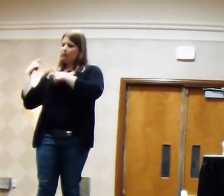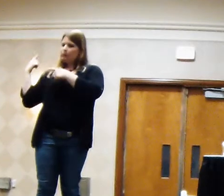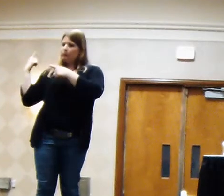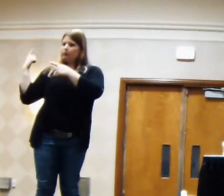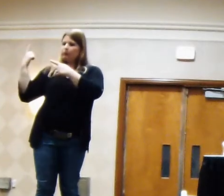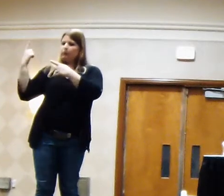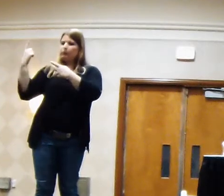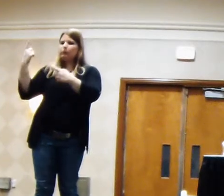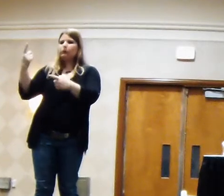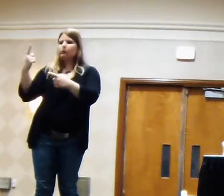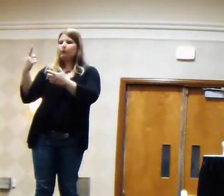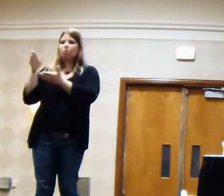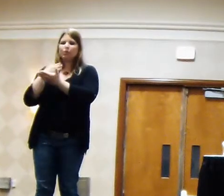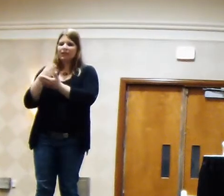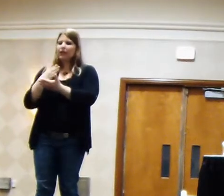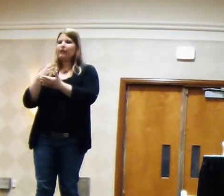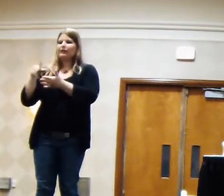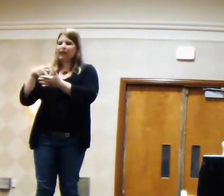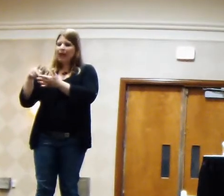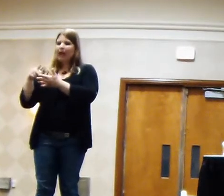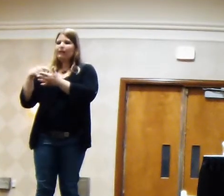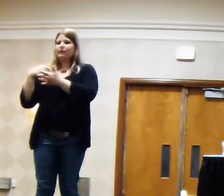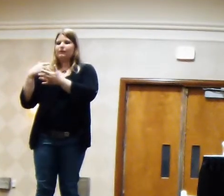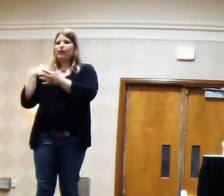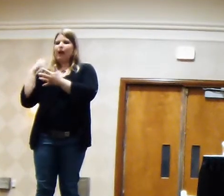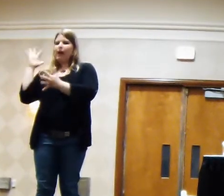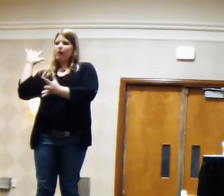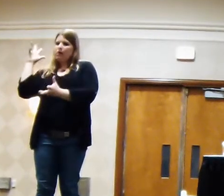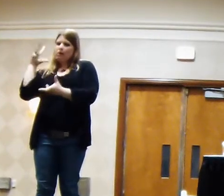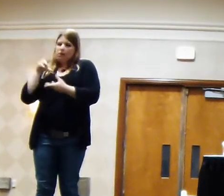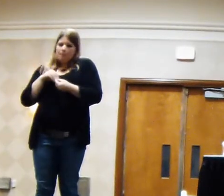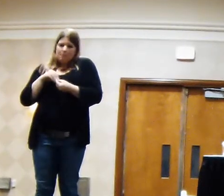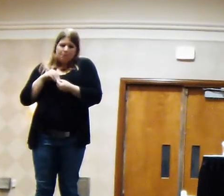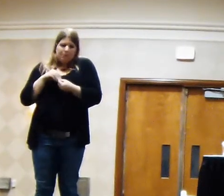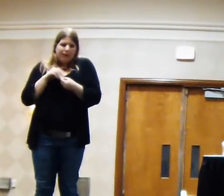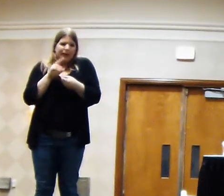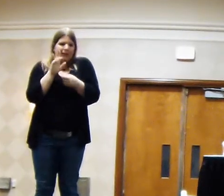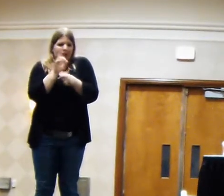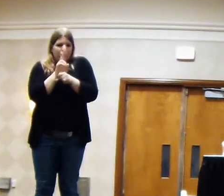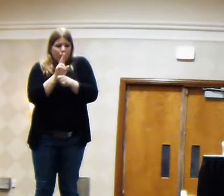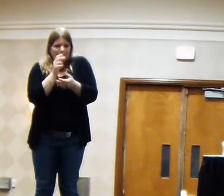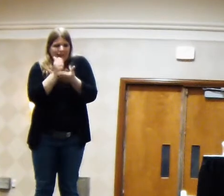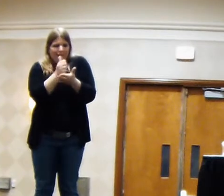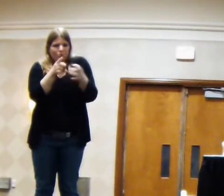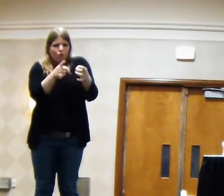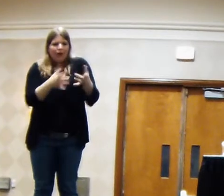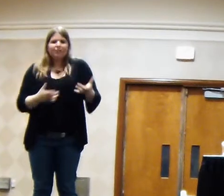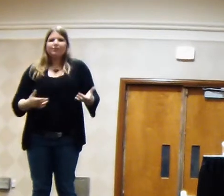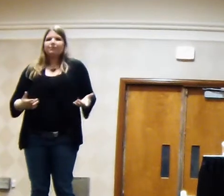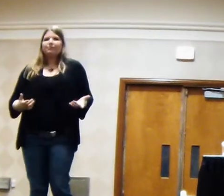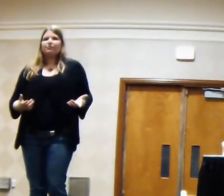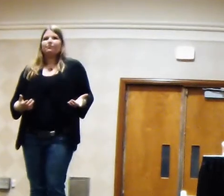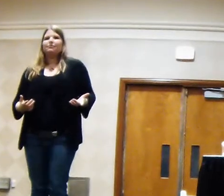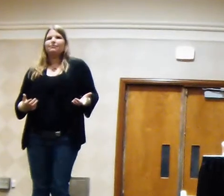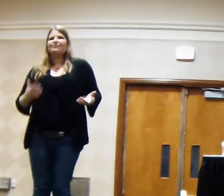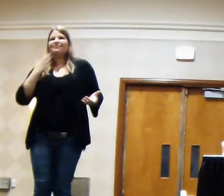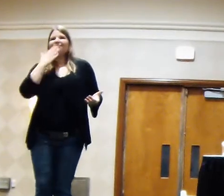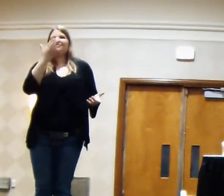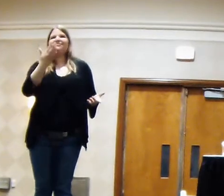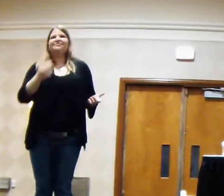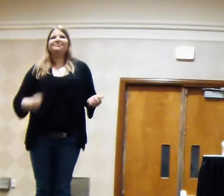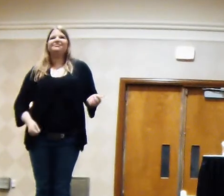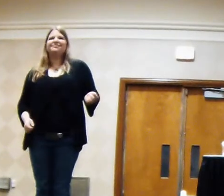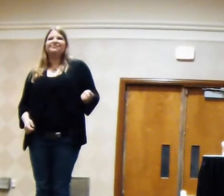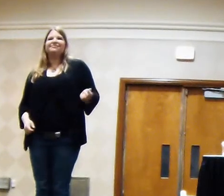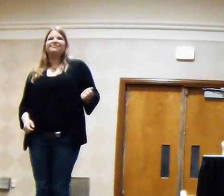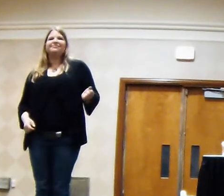dancer, all together and putting it all together and putting it out there. Thank you. Thanks so